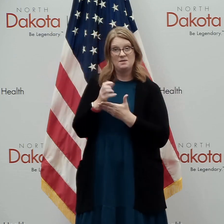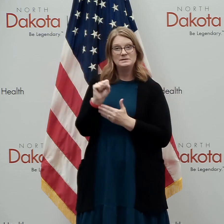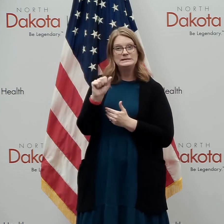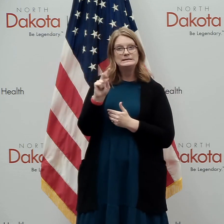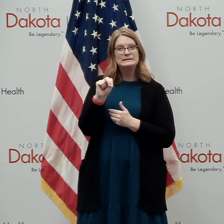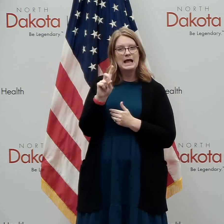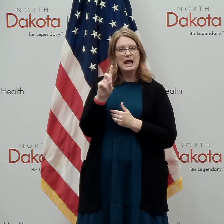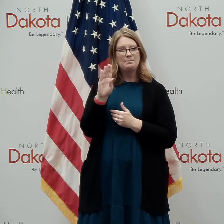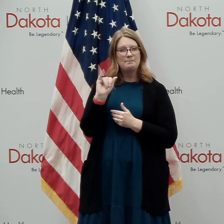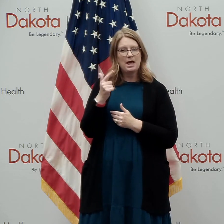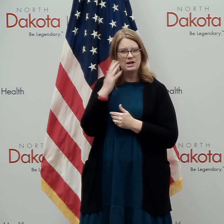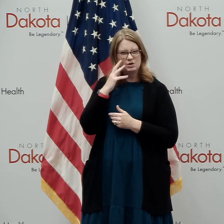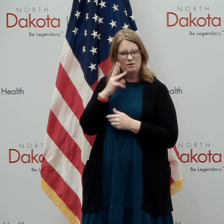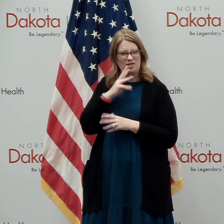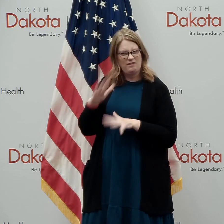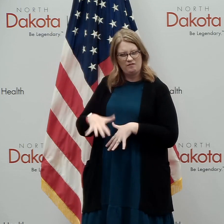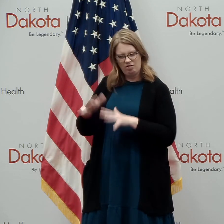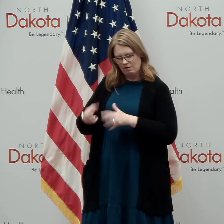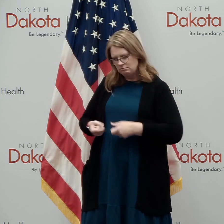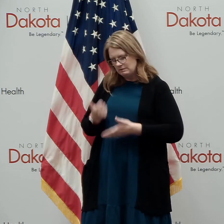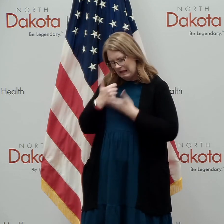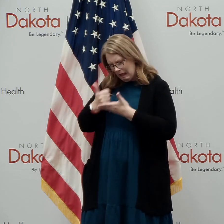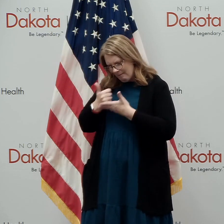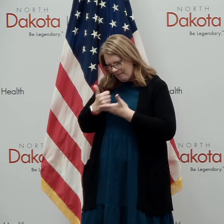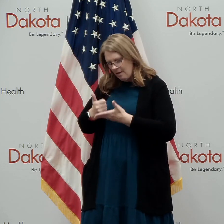can jump in and wear a mask.